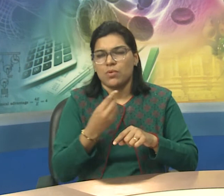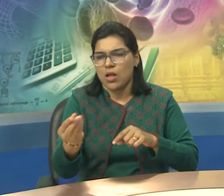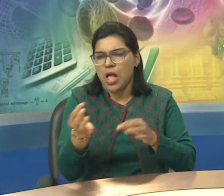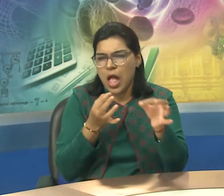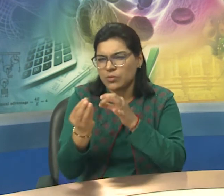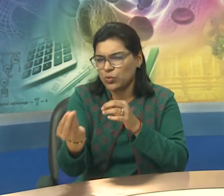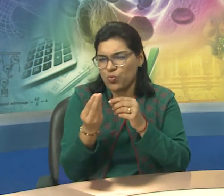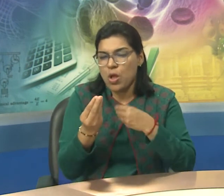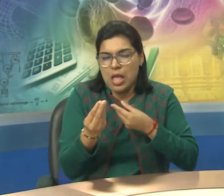highly knowledgeable